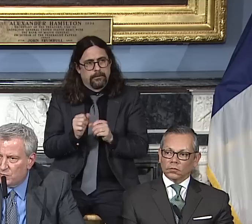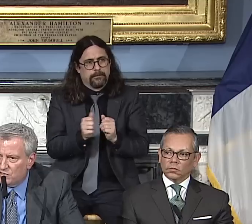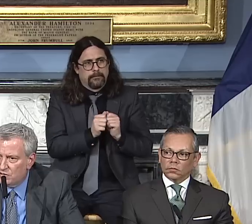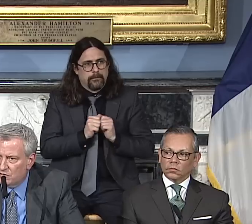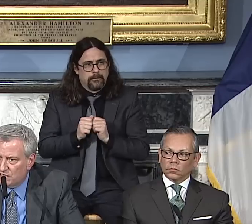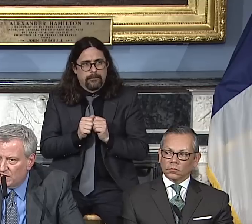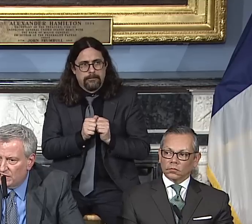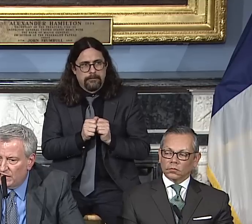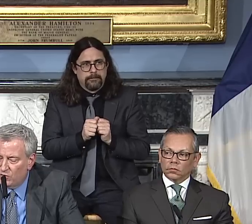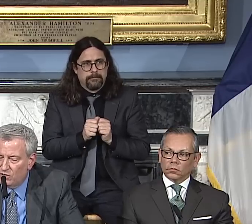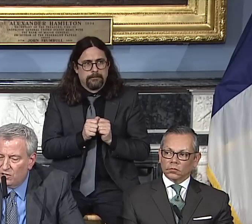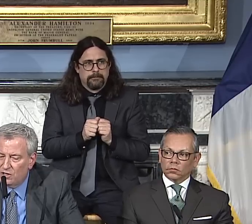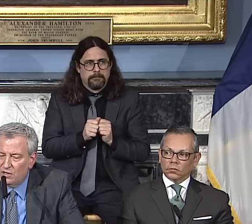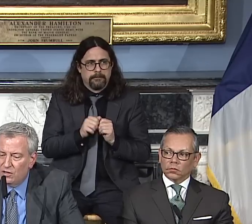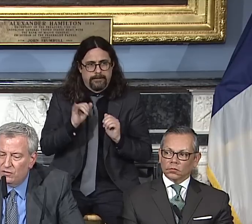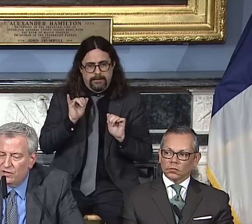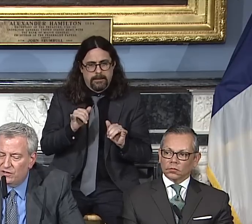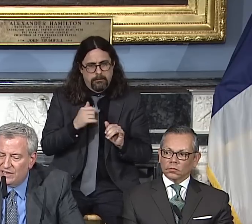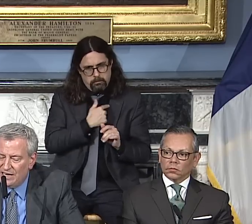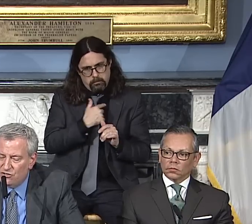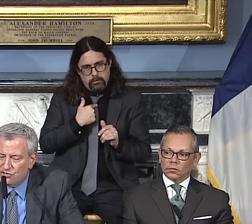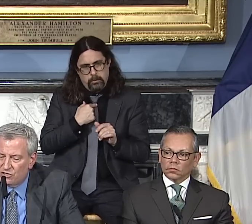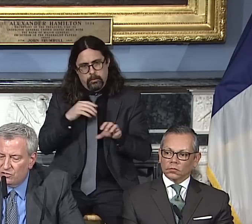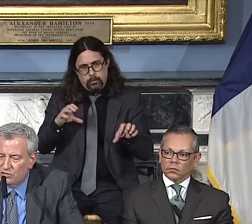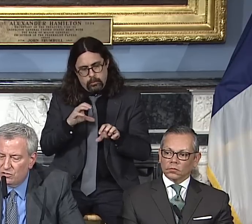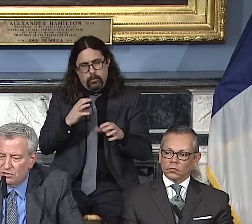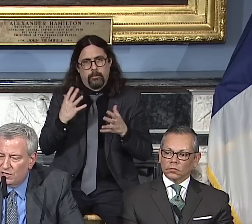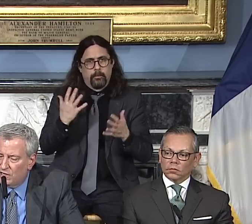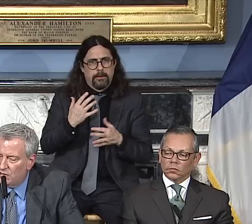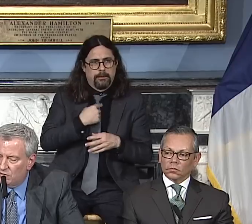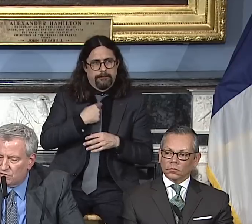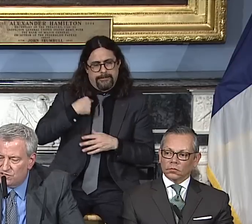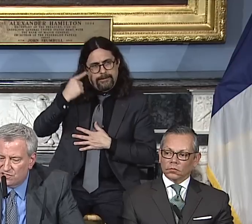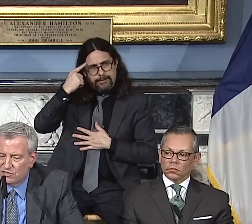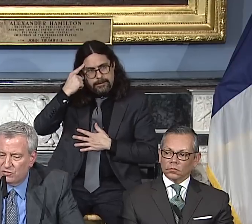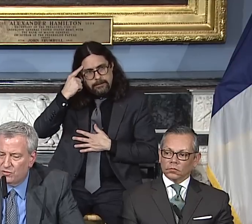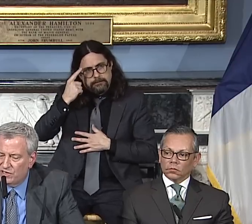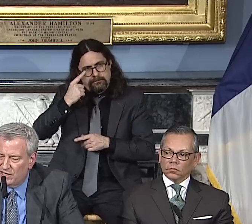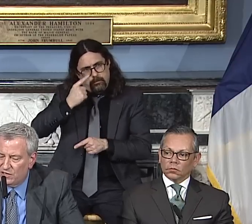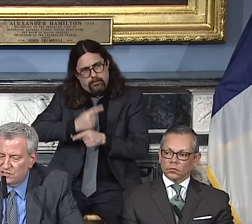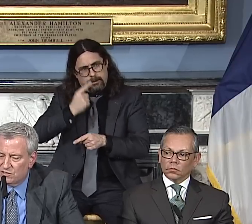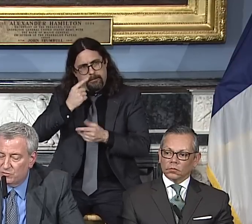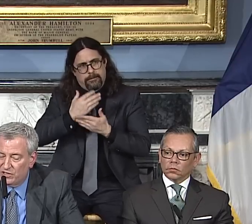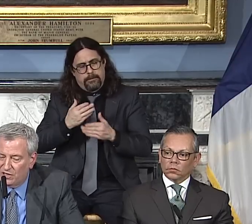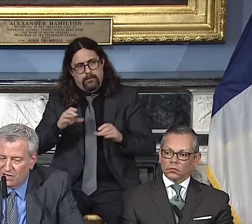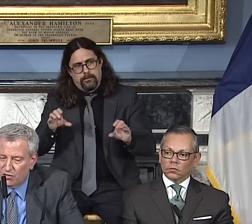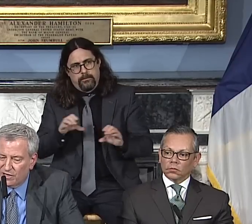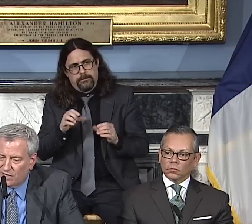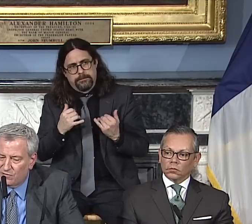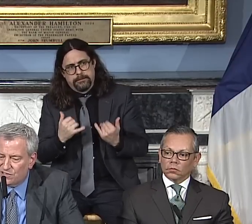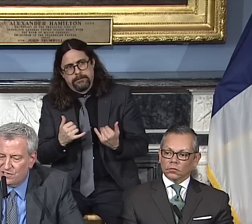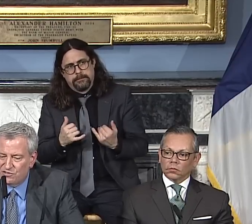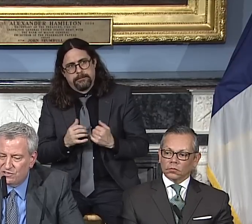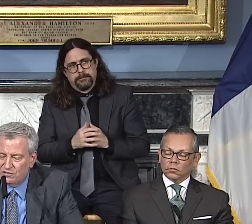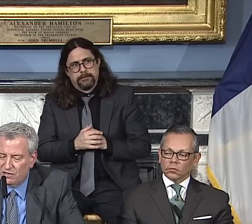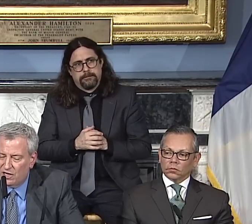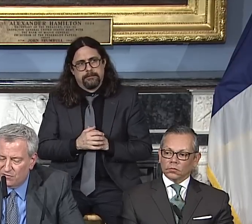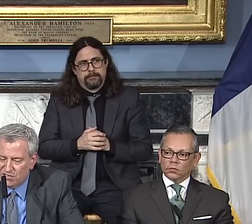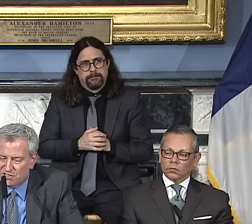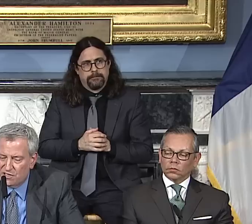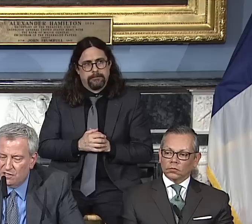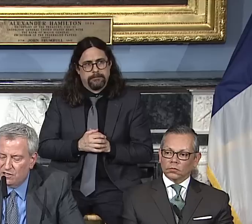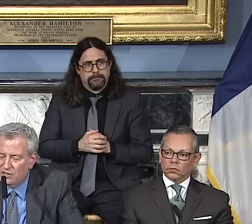right steps to take now. The danger, and I just disagree with the analysis, it'll be an ongoing